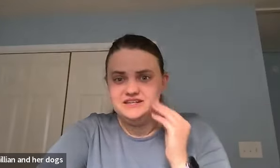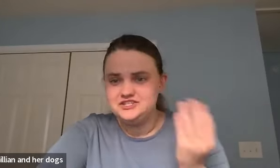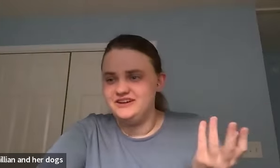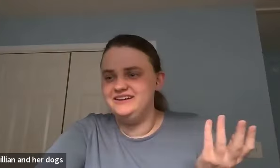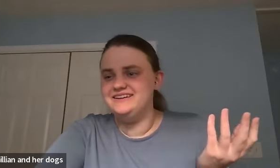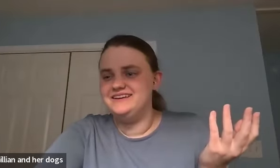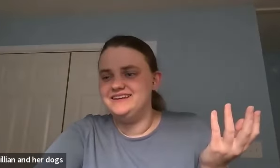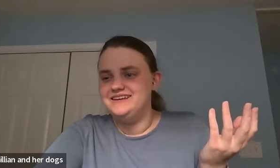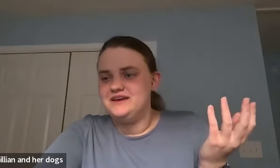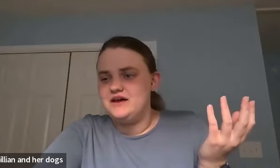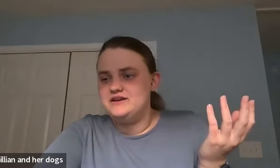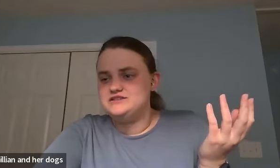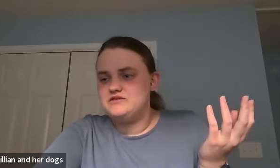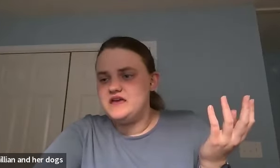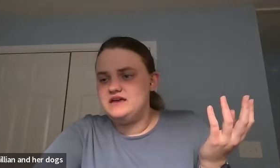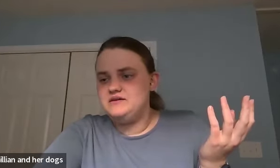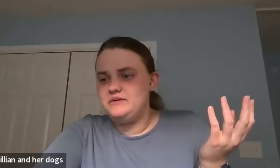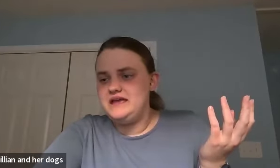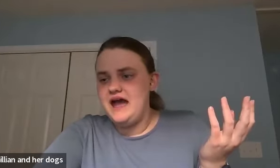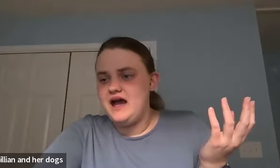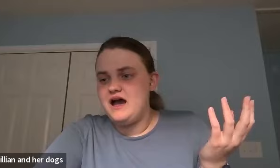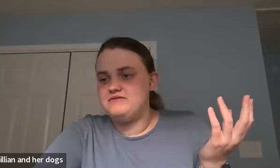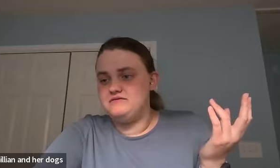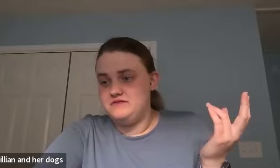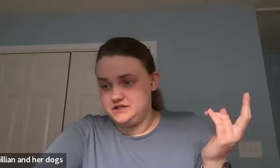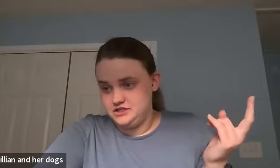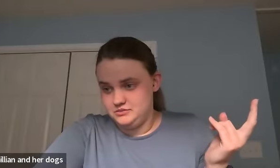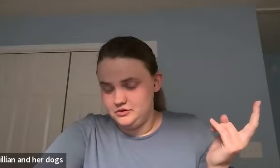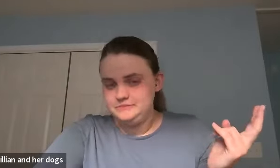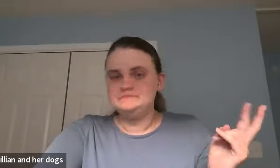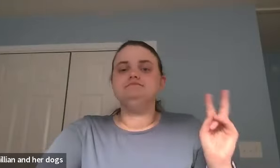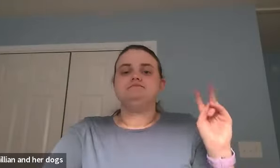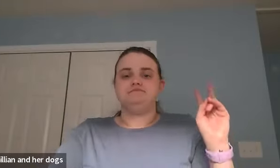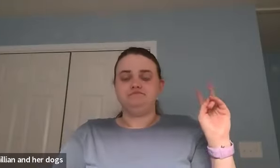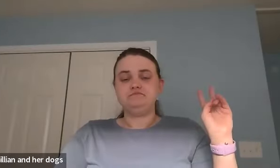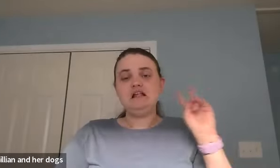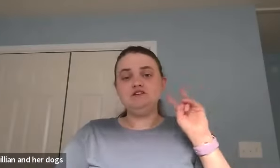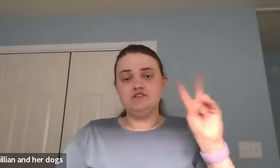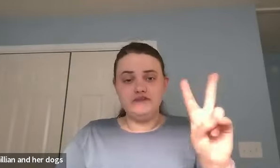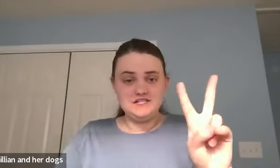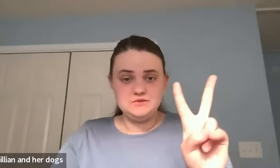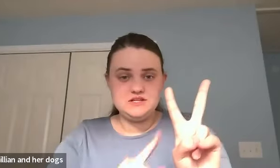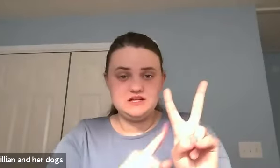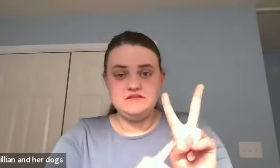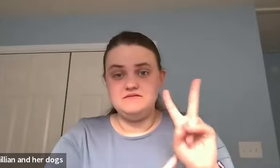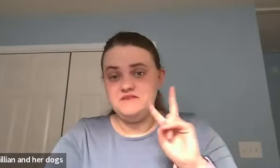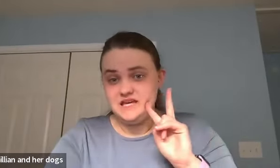peach. So then we have vegetable. So vegetable is going to be the